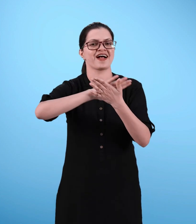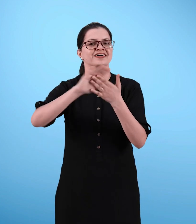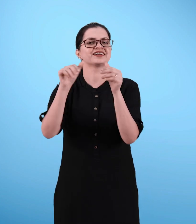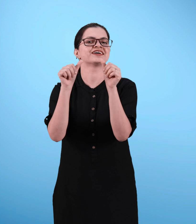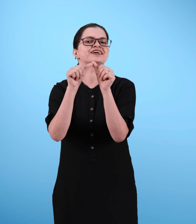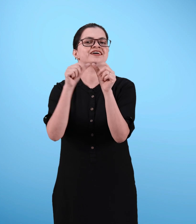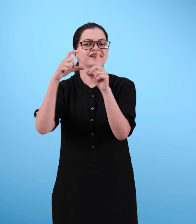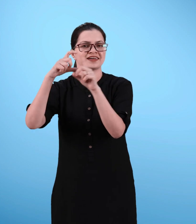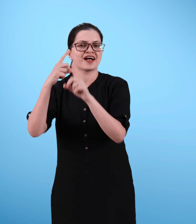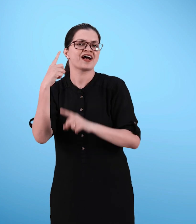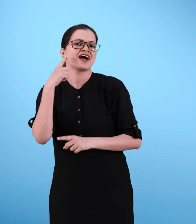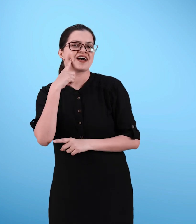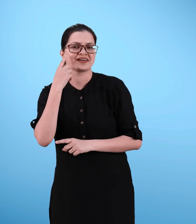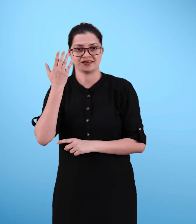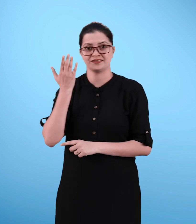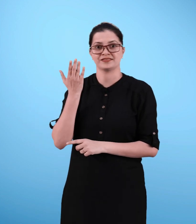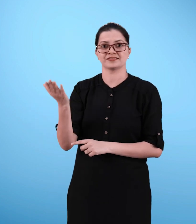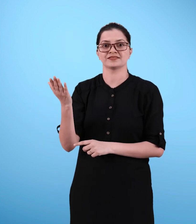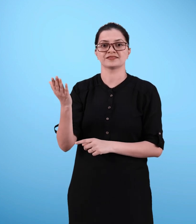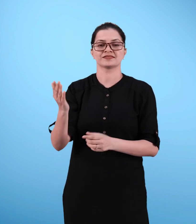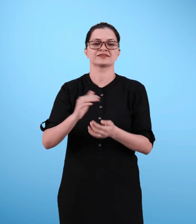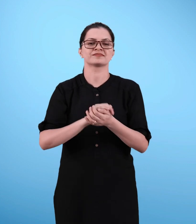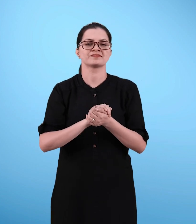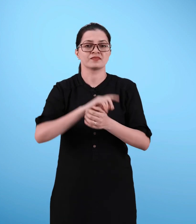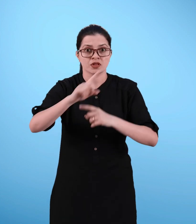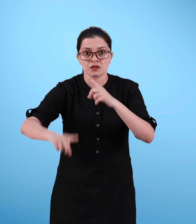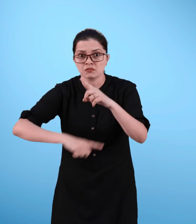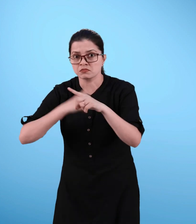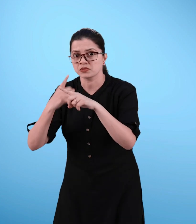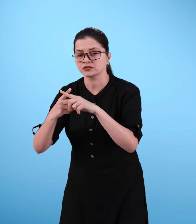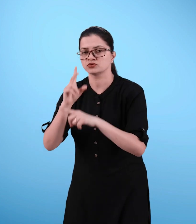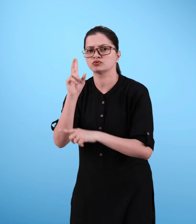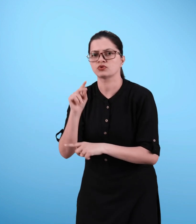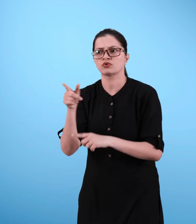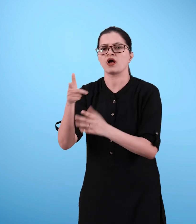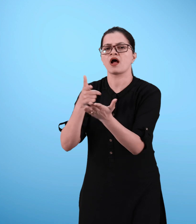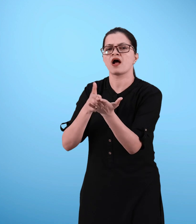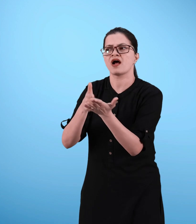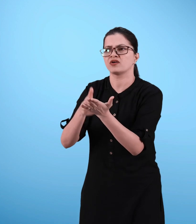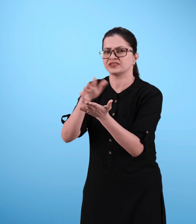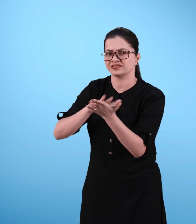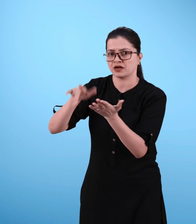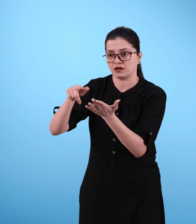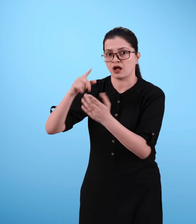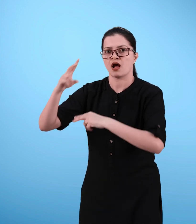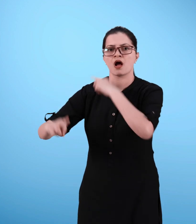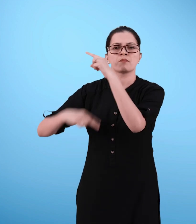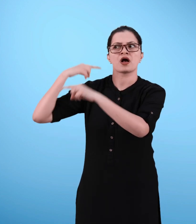Start. and Village Industries Commission the Government of India constituted a body called